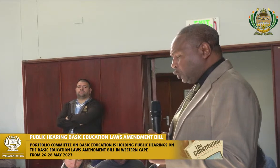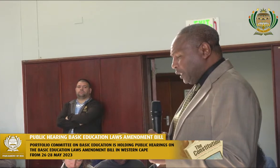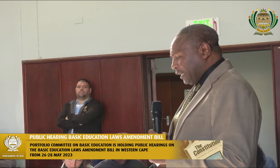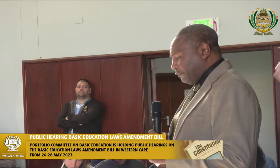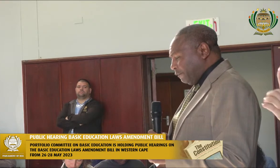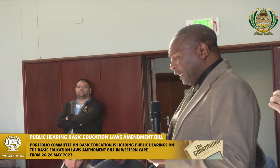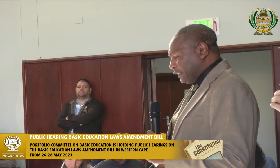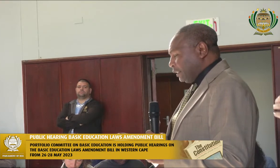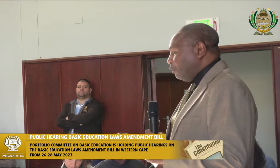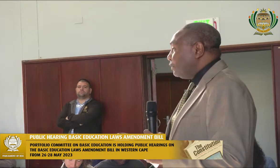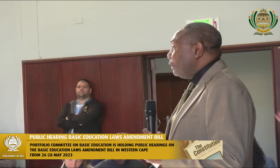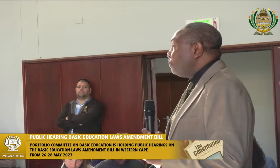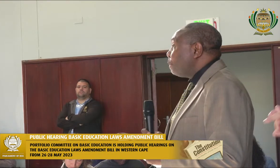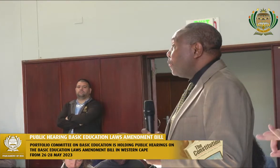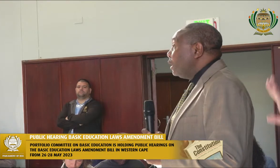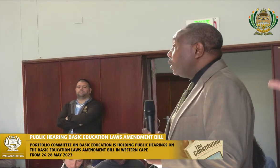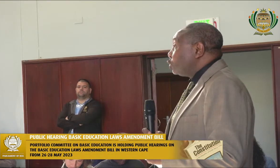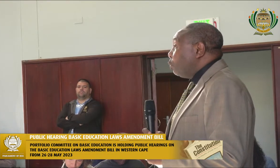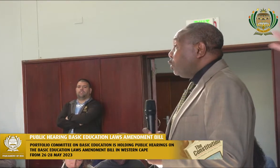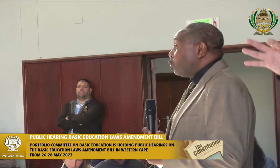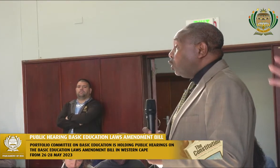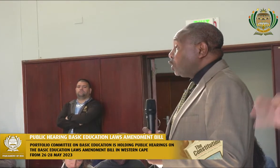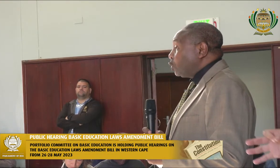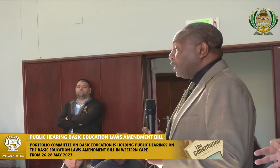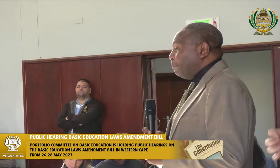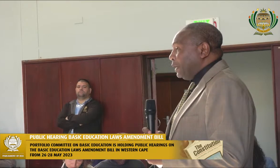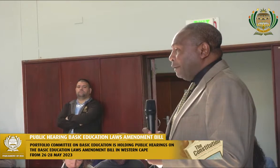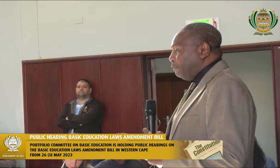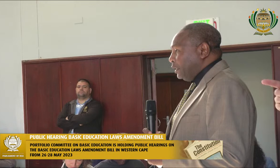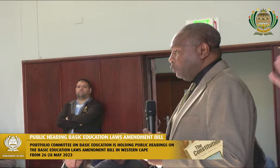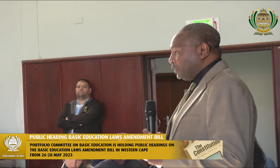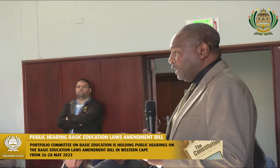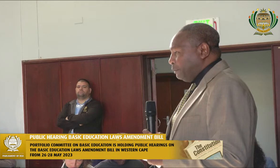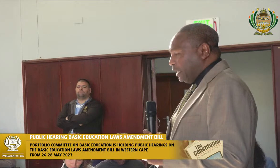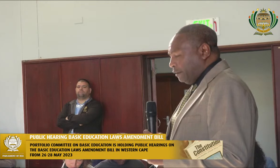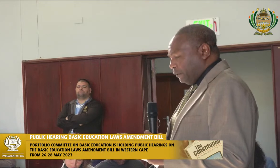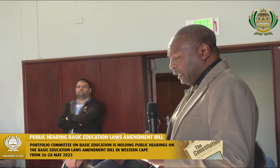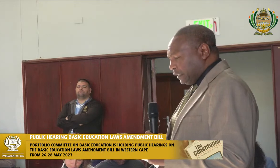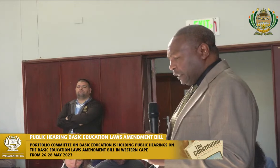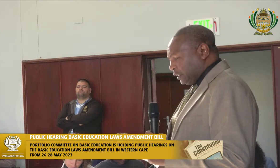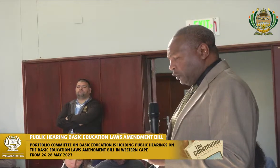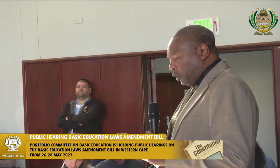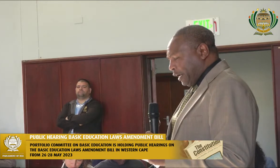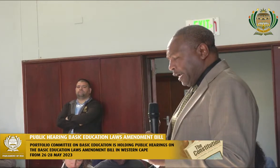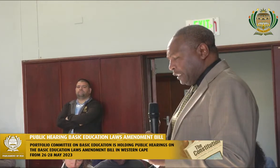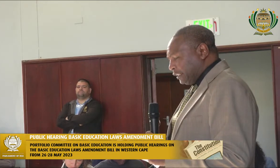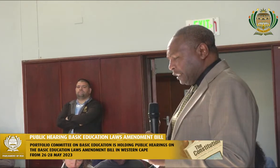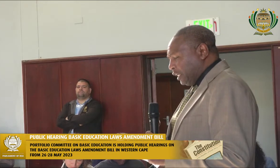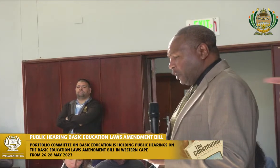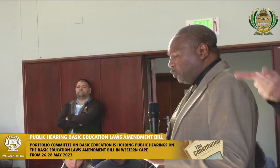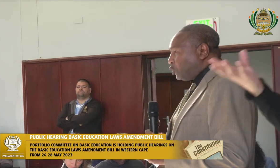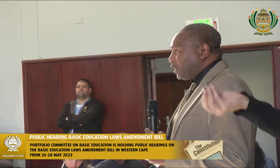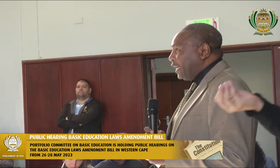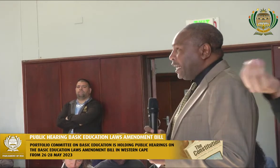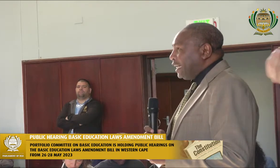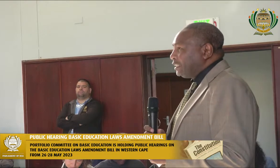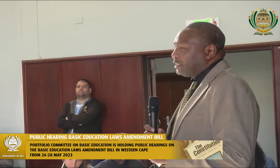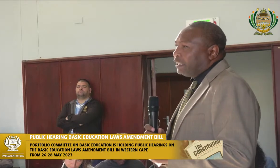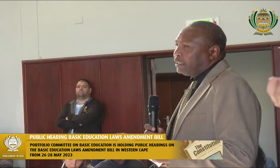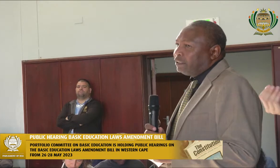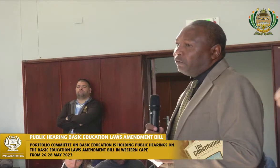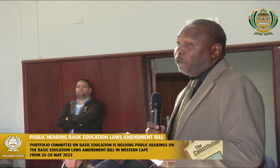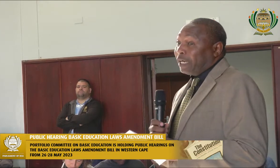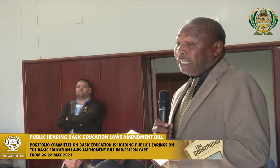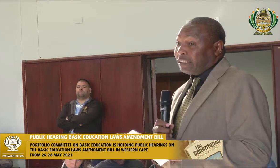we need to clarify some of them. So when you go through the Bella Bill, which I believe it is in your hand, you'll